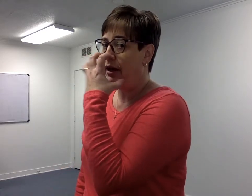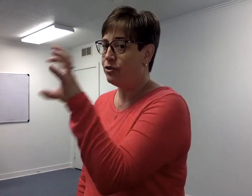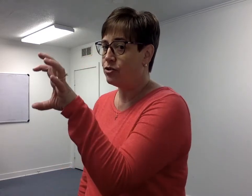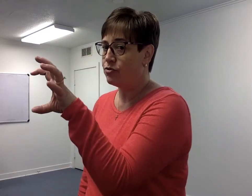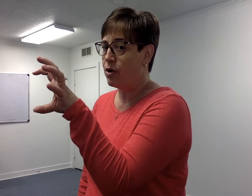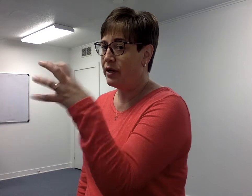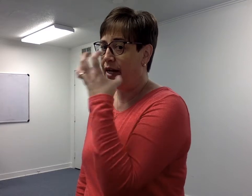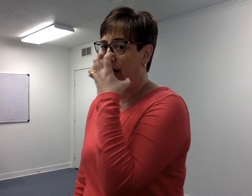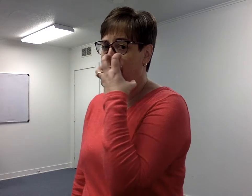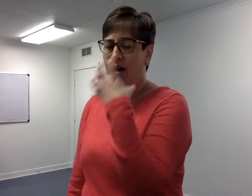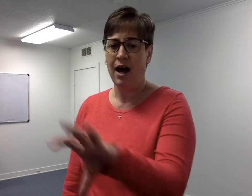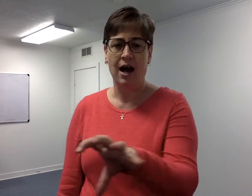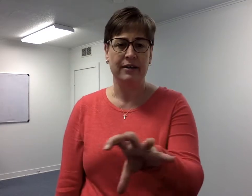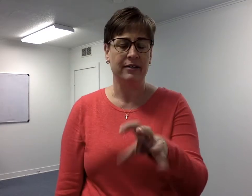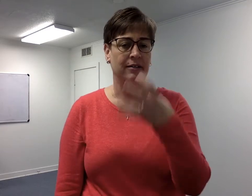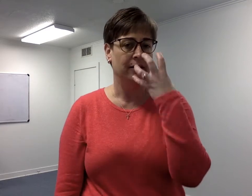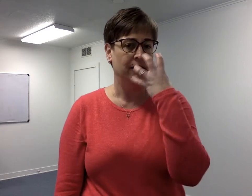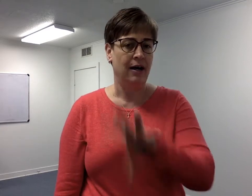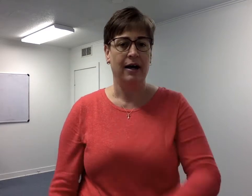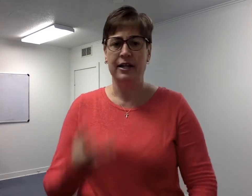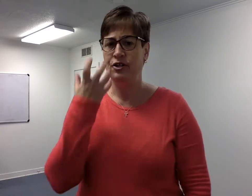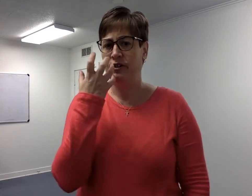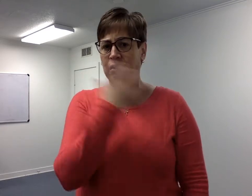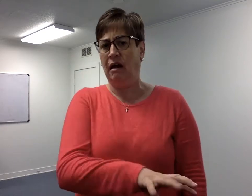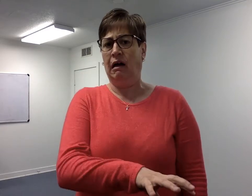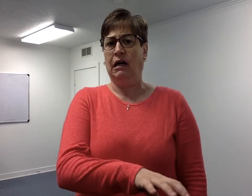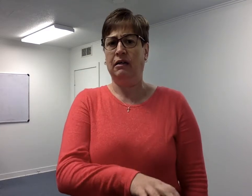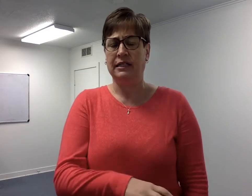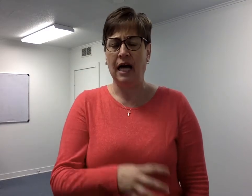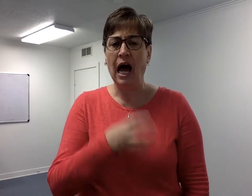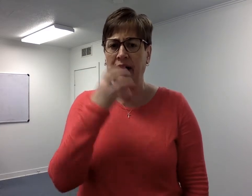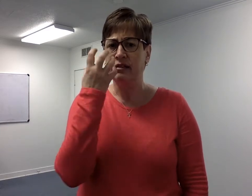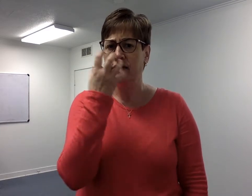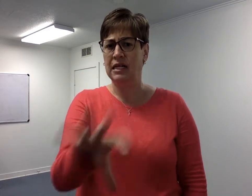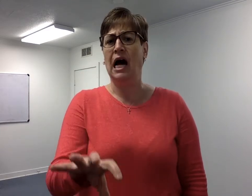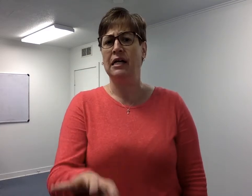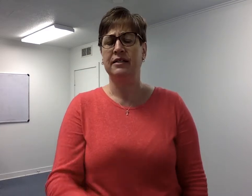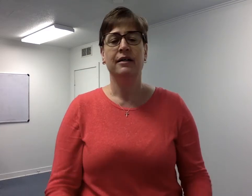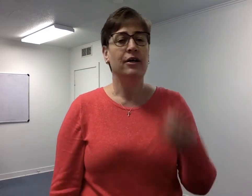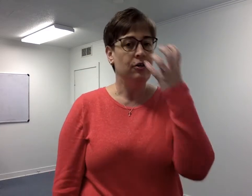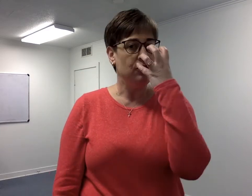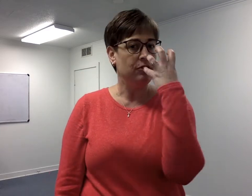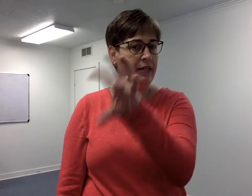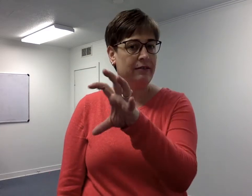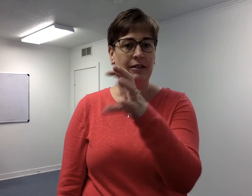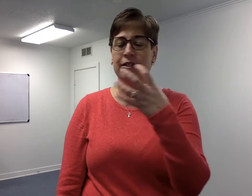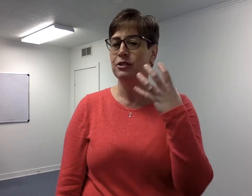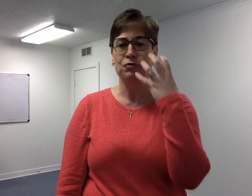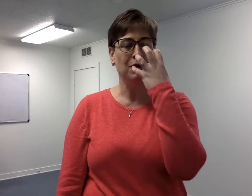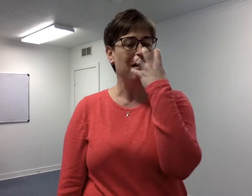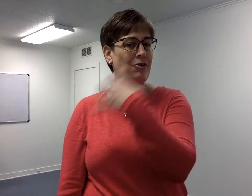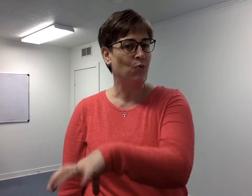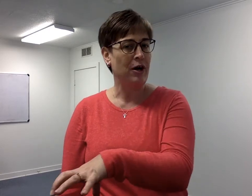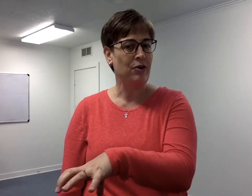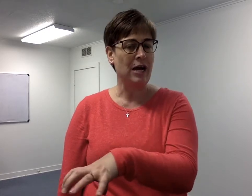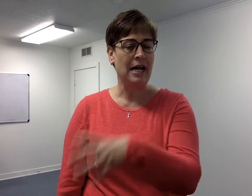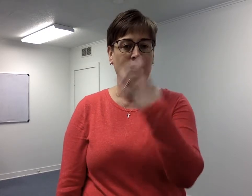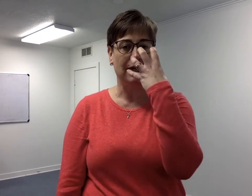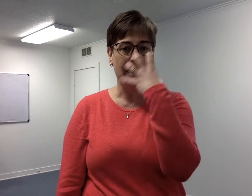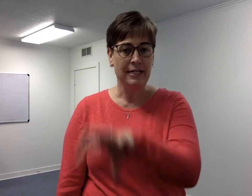you're just throwing it out. Hot, hot. And you can, oh, it's hot, hot. It doesn't really matter where your hand lands